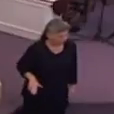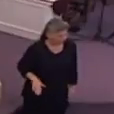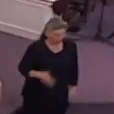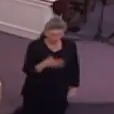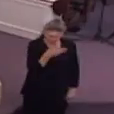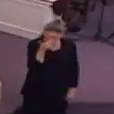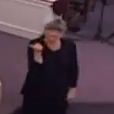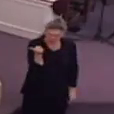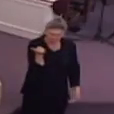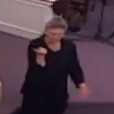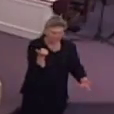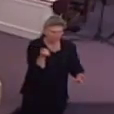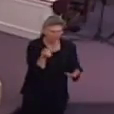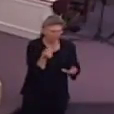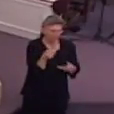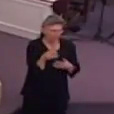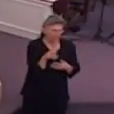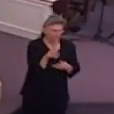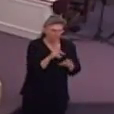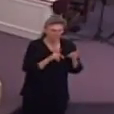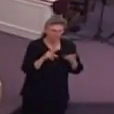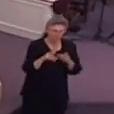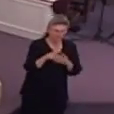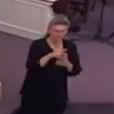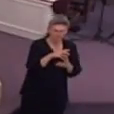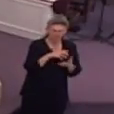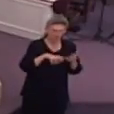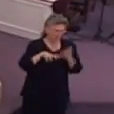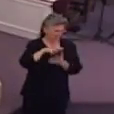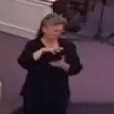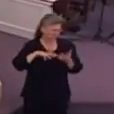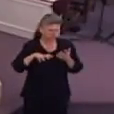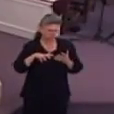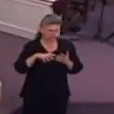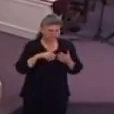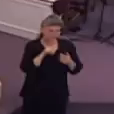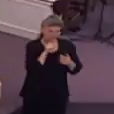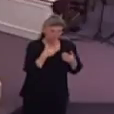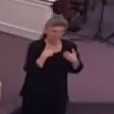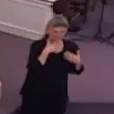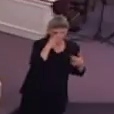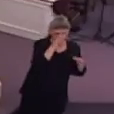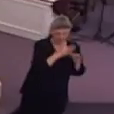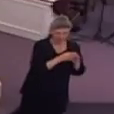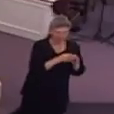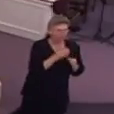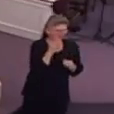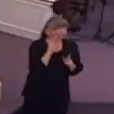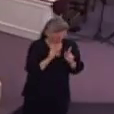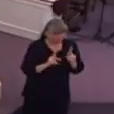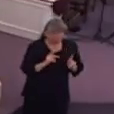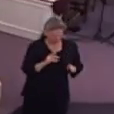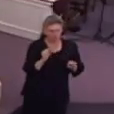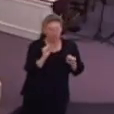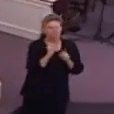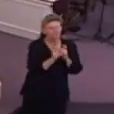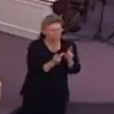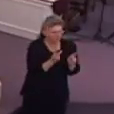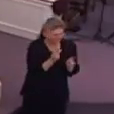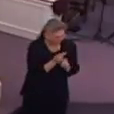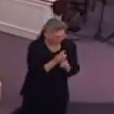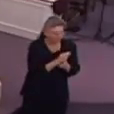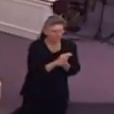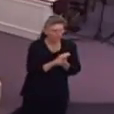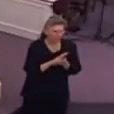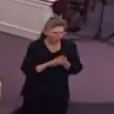of staggering faith and open weakness. I know these people, they can be kind and gentle and holy and